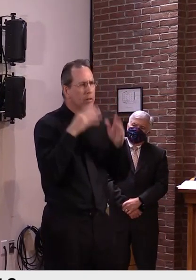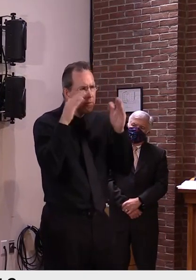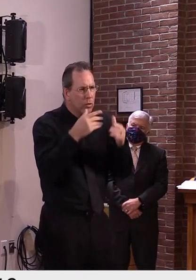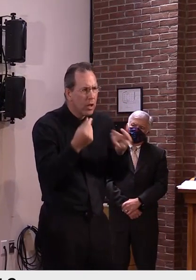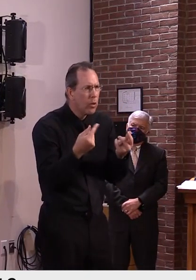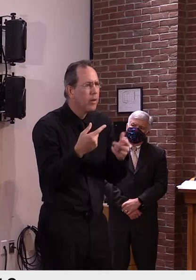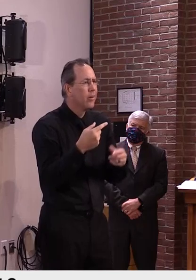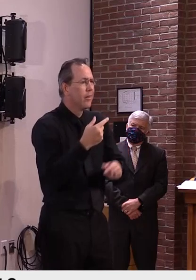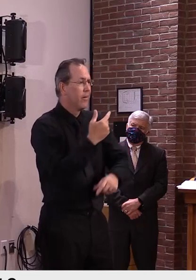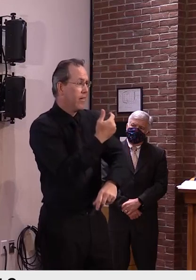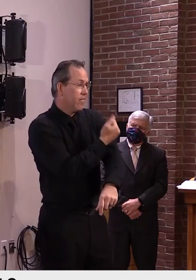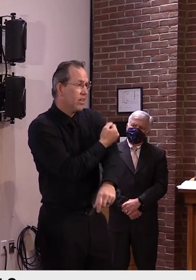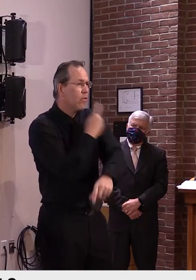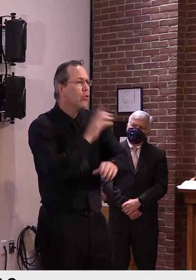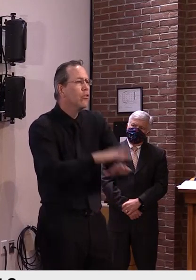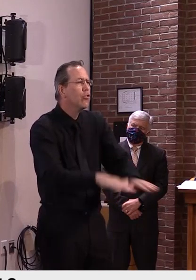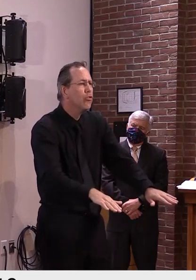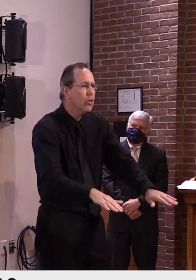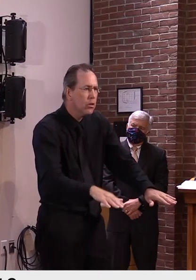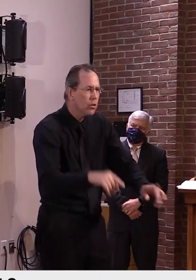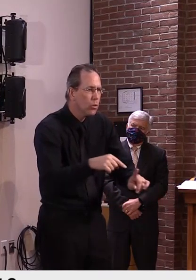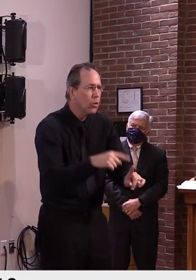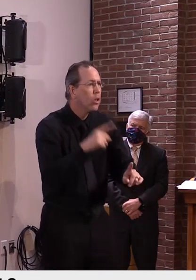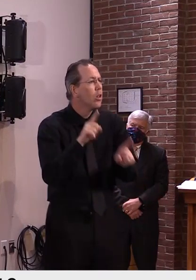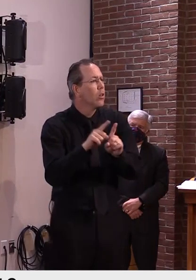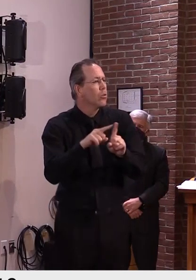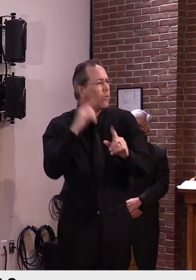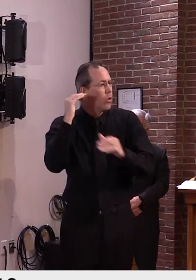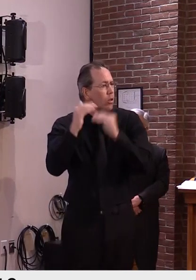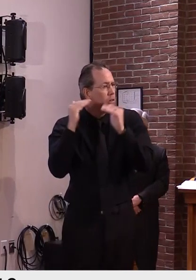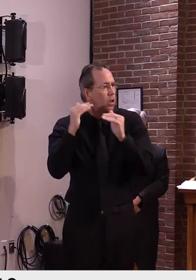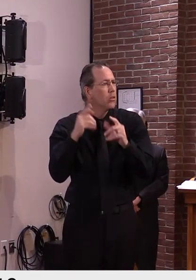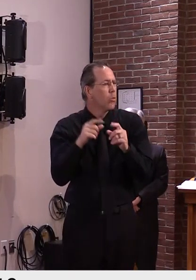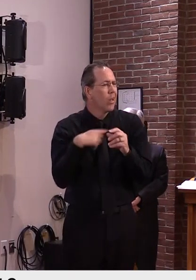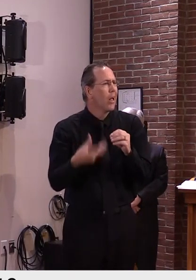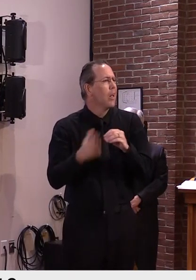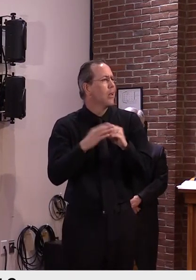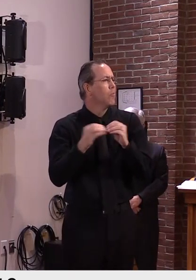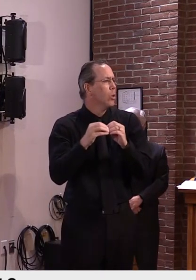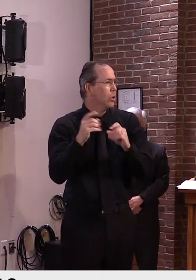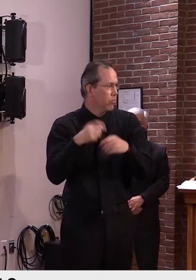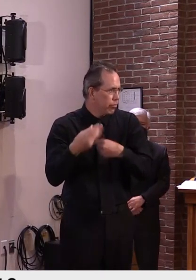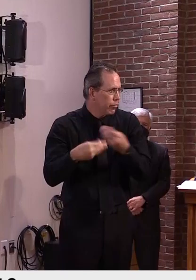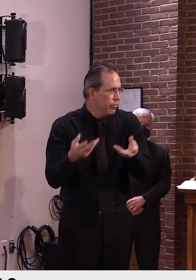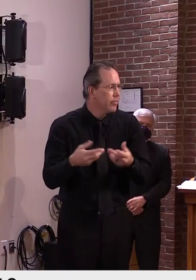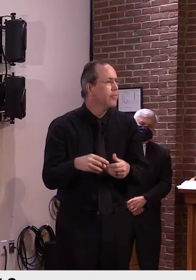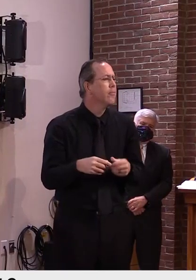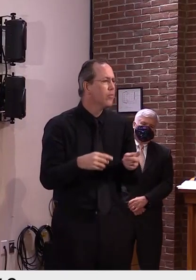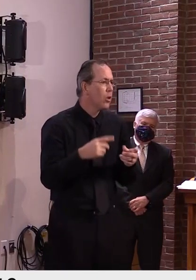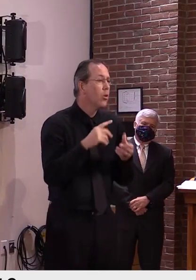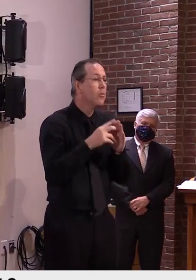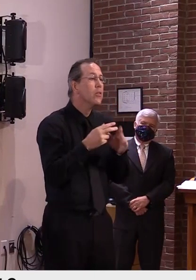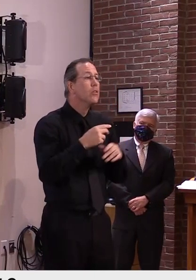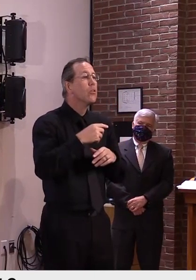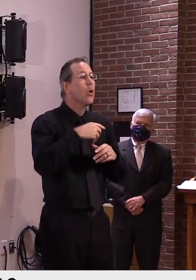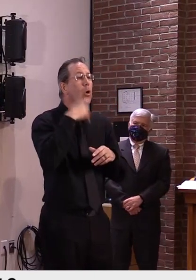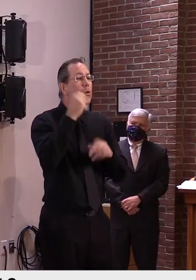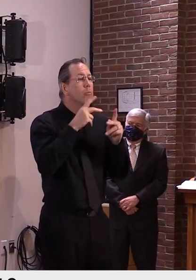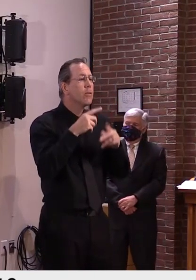program, but in our Vaccine for Adult program, which includes adults now over 65 who are in the